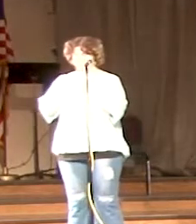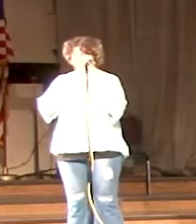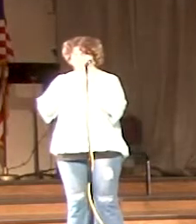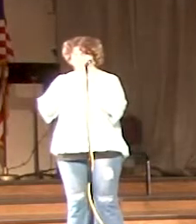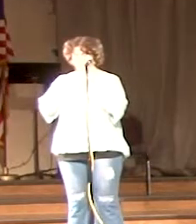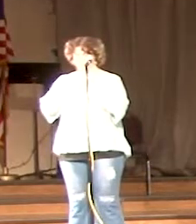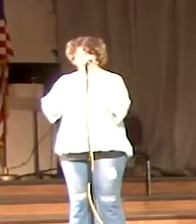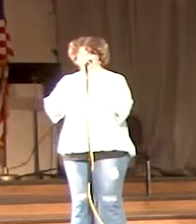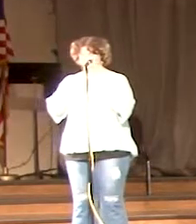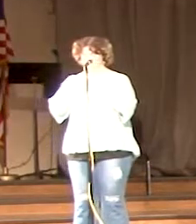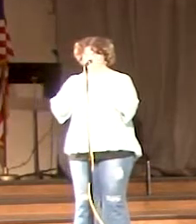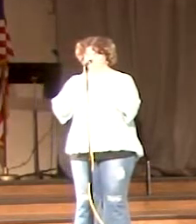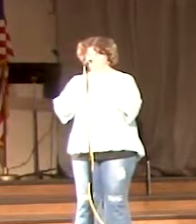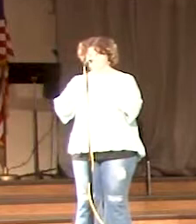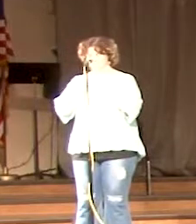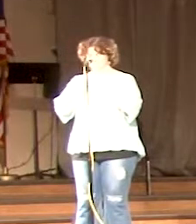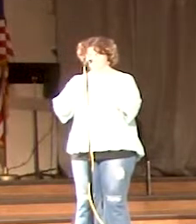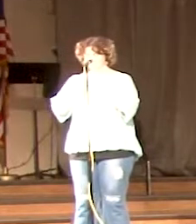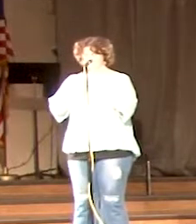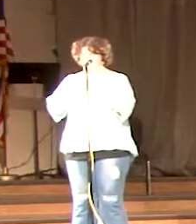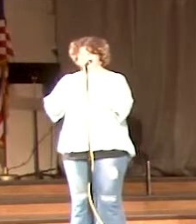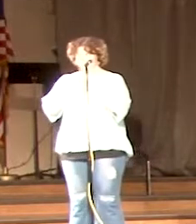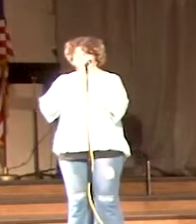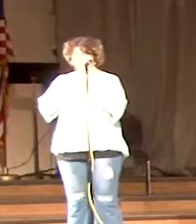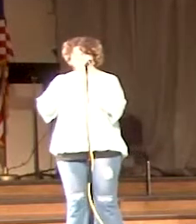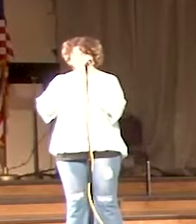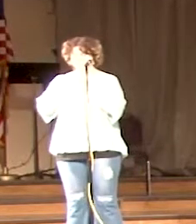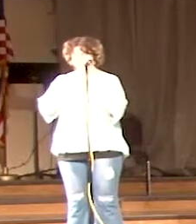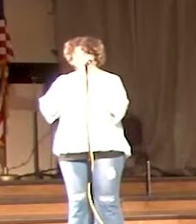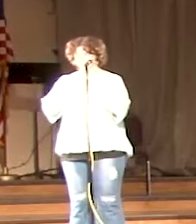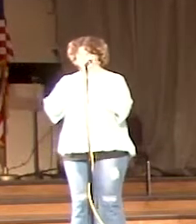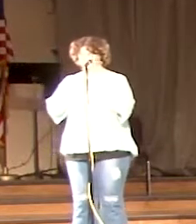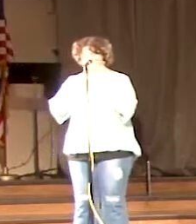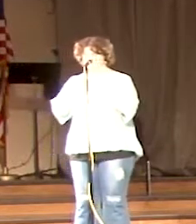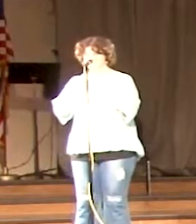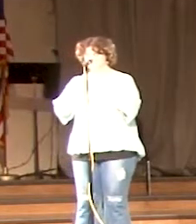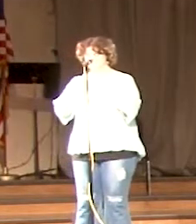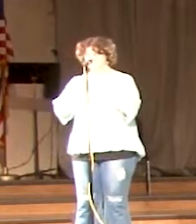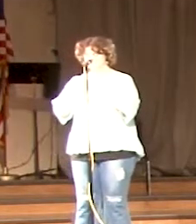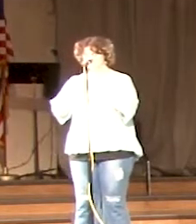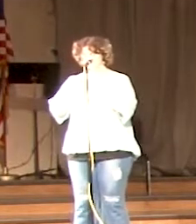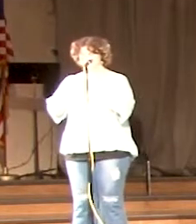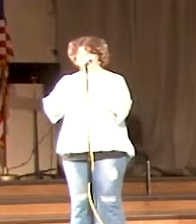you to it because it's been on the Spirit's mind as far as I understand it.